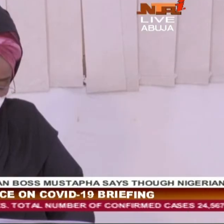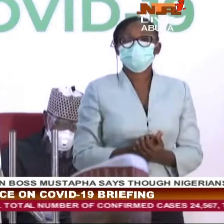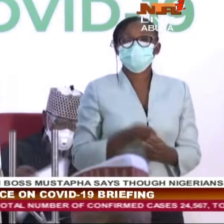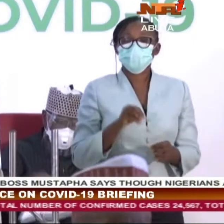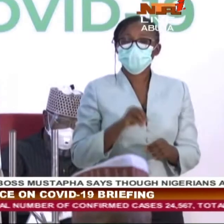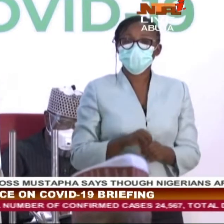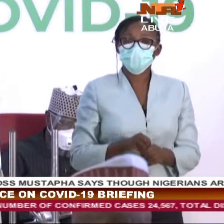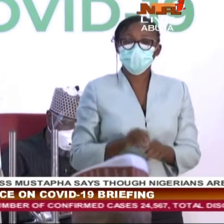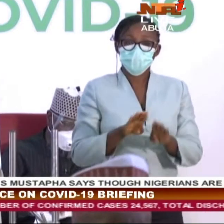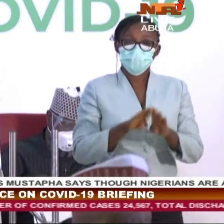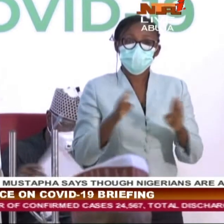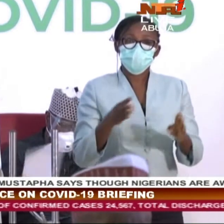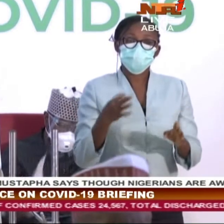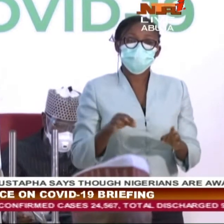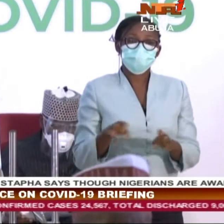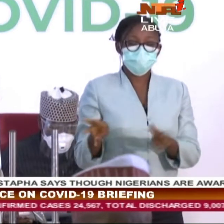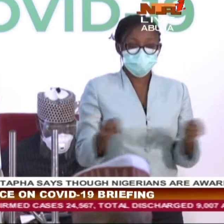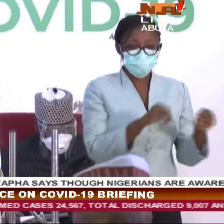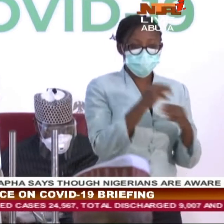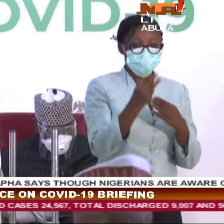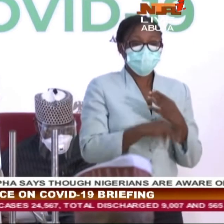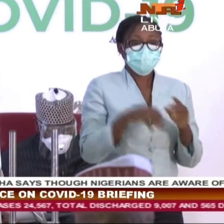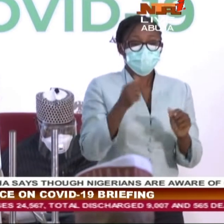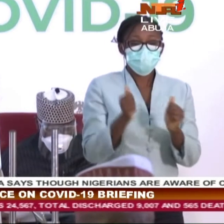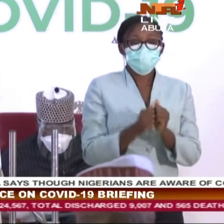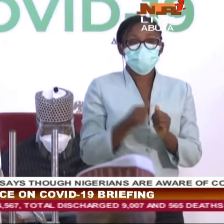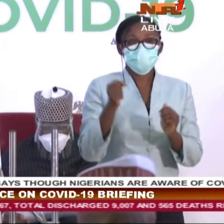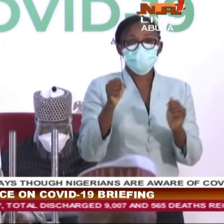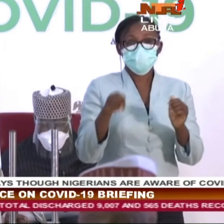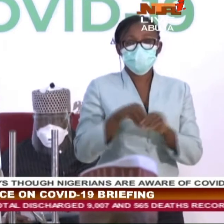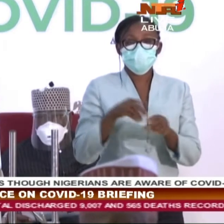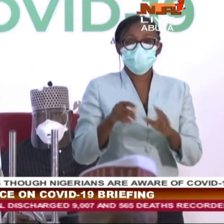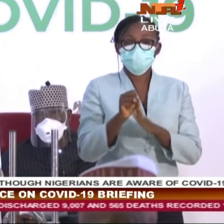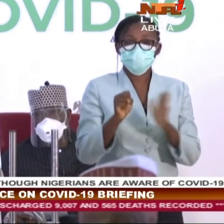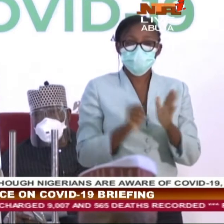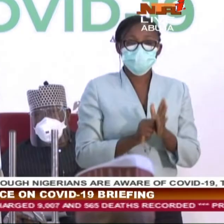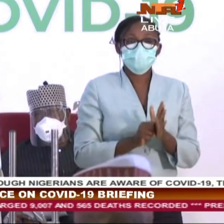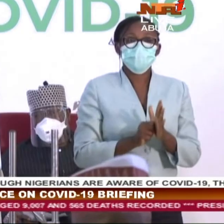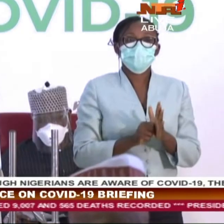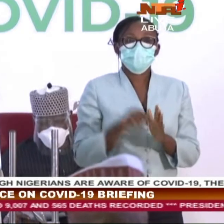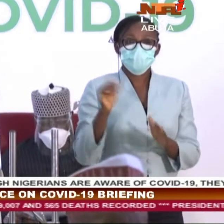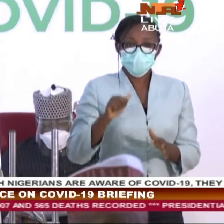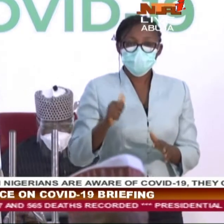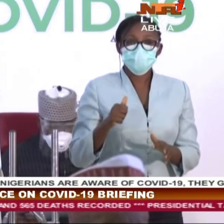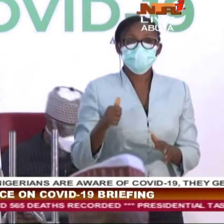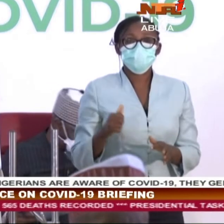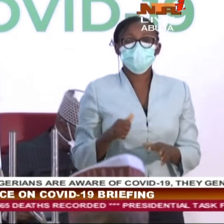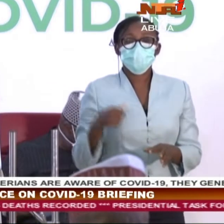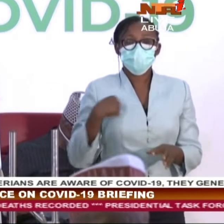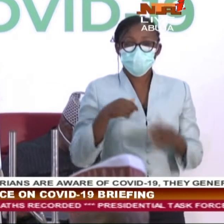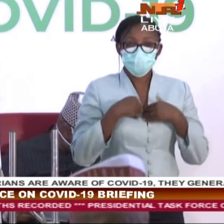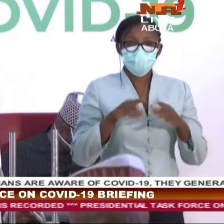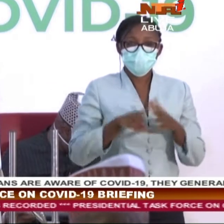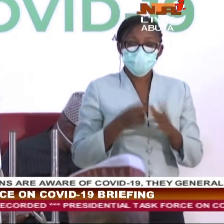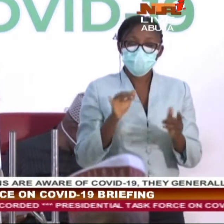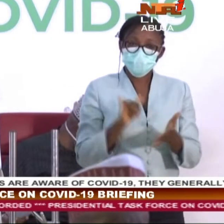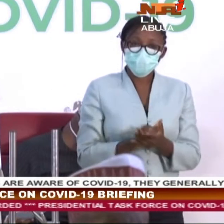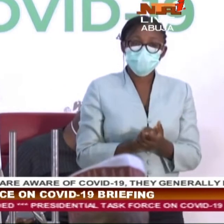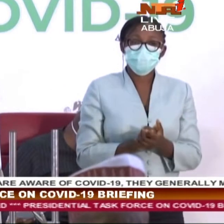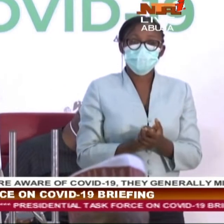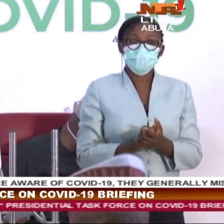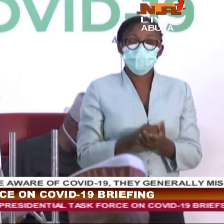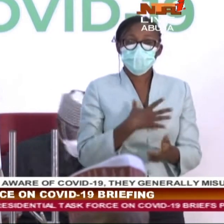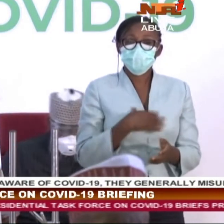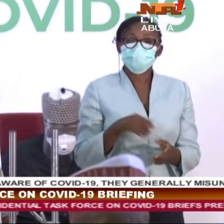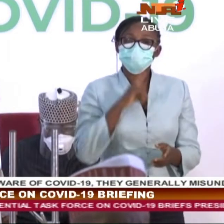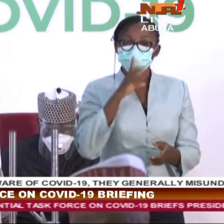In terms of opening of interstate travel, whether the state governments have been consulted, yes, we have been working with the state governors.